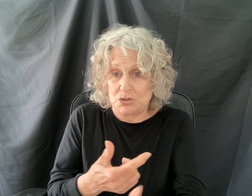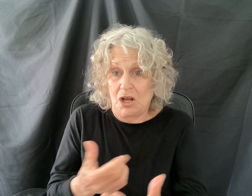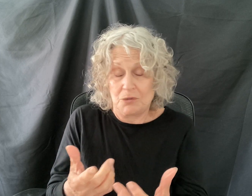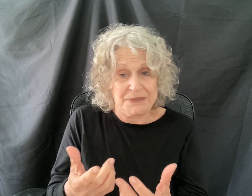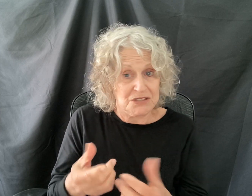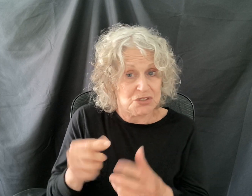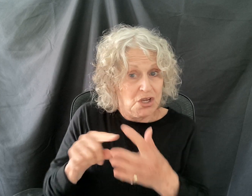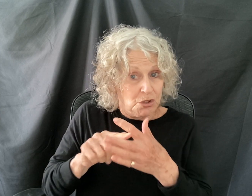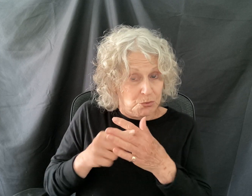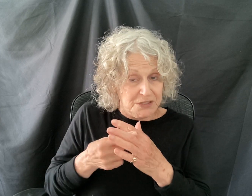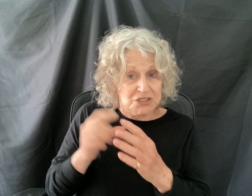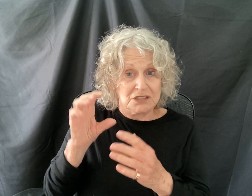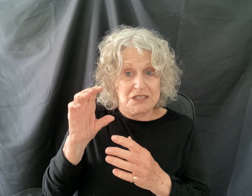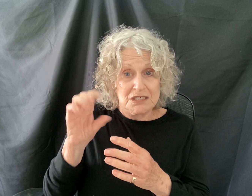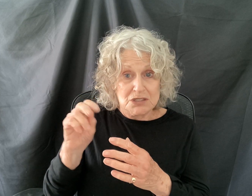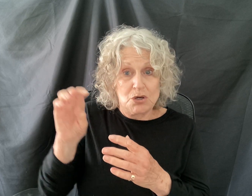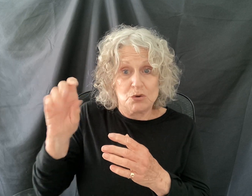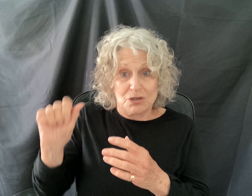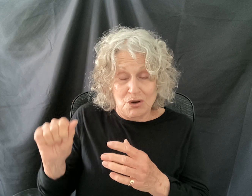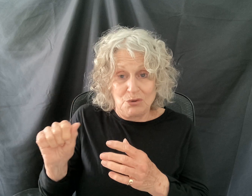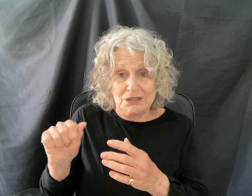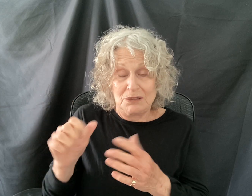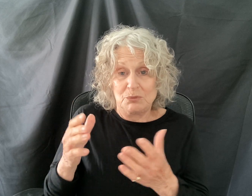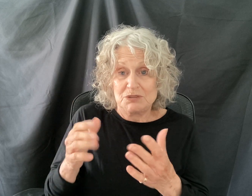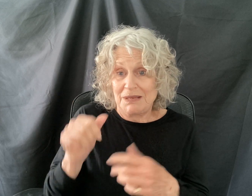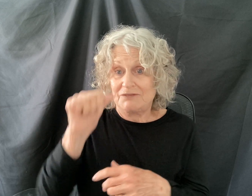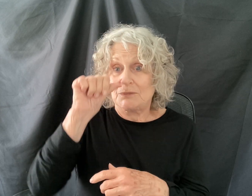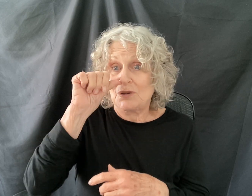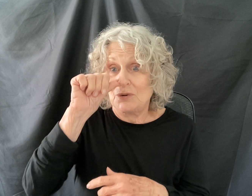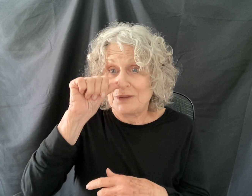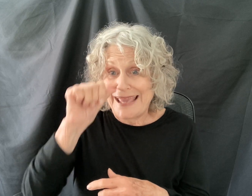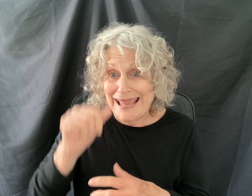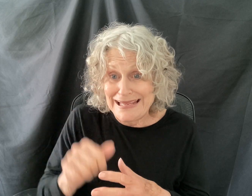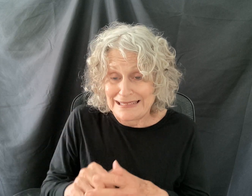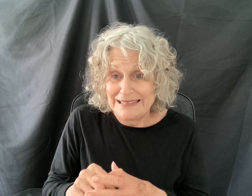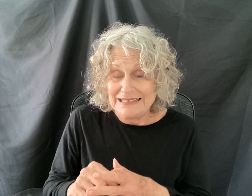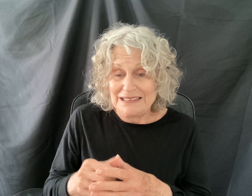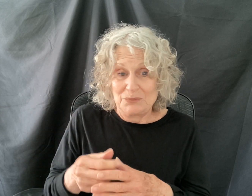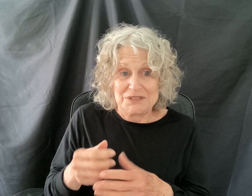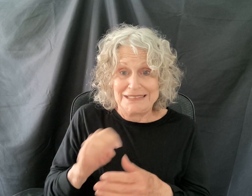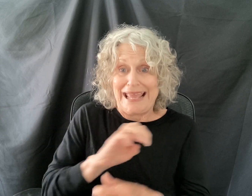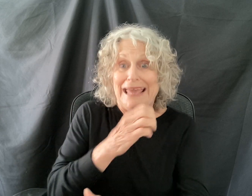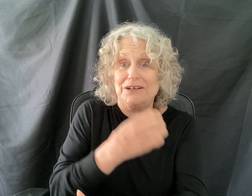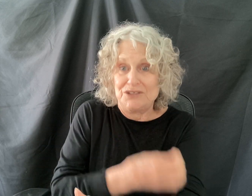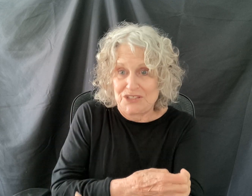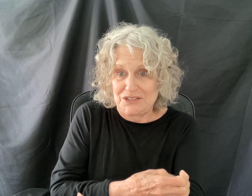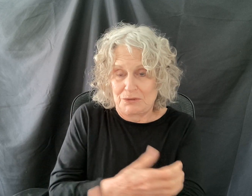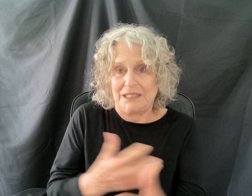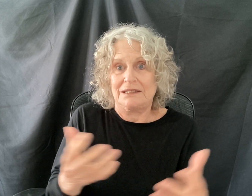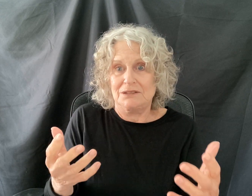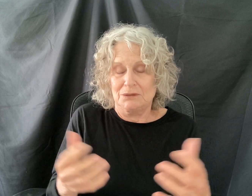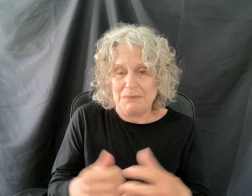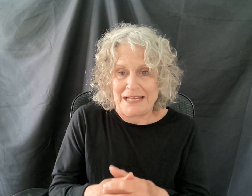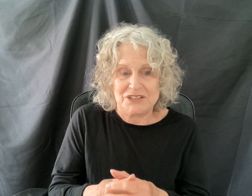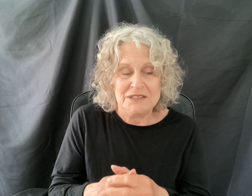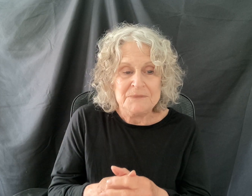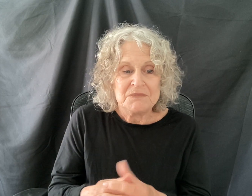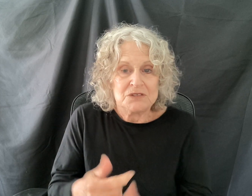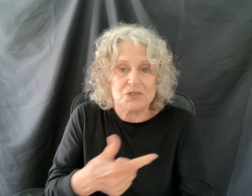drug, because originally Coca-Cola was made from cocaine. It was an energy drink. Can you imagine? So